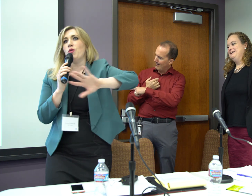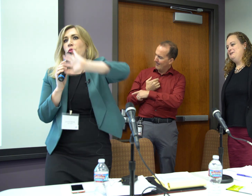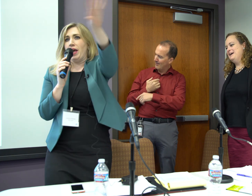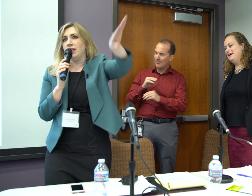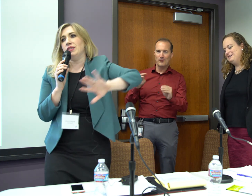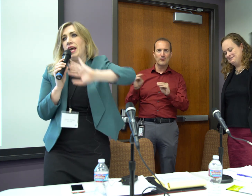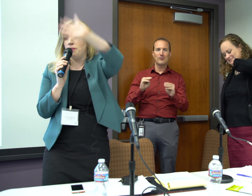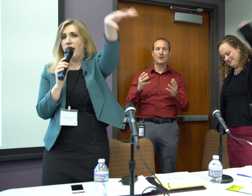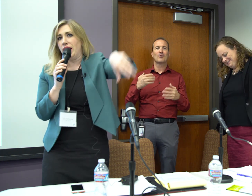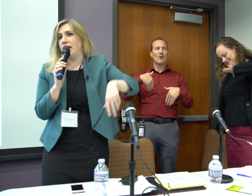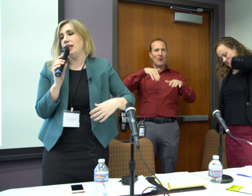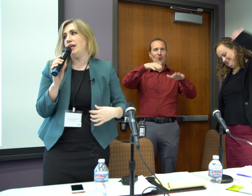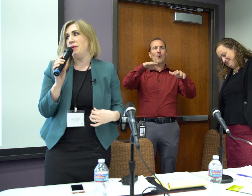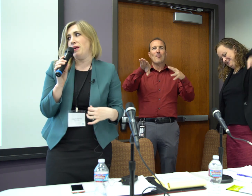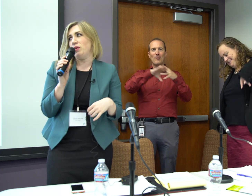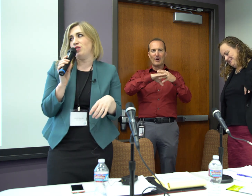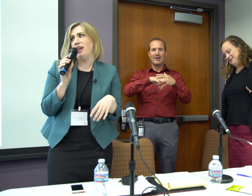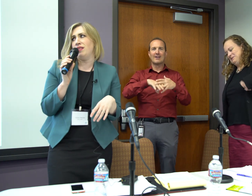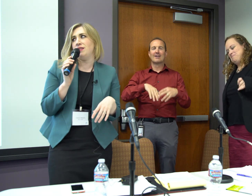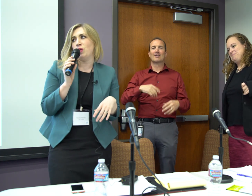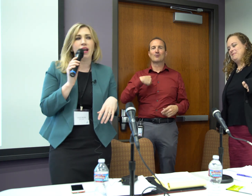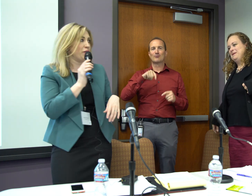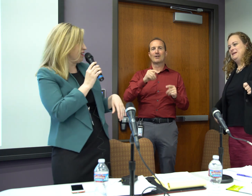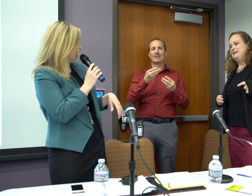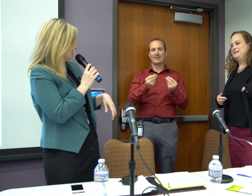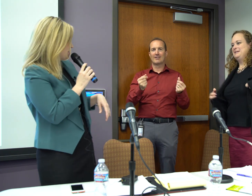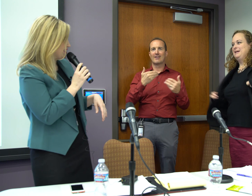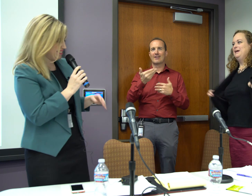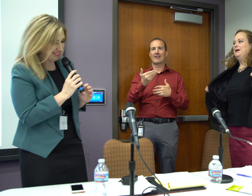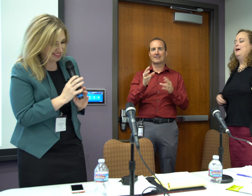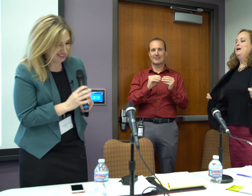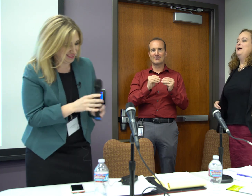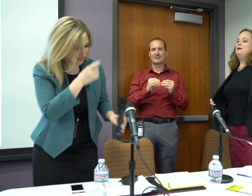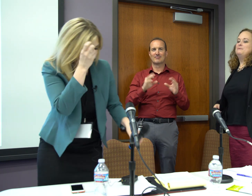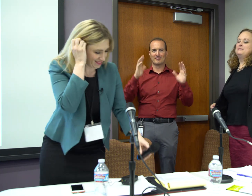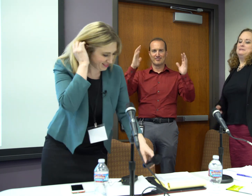leave the room and take a break, and we'll try to get this sorted out for the next session.